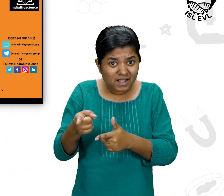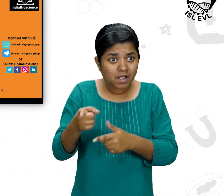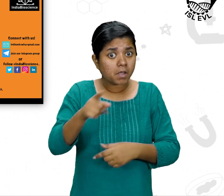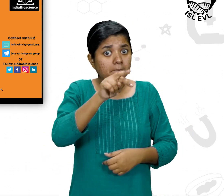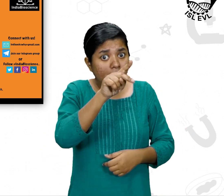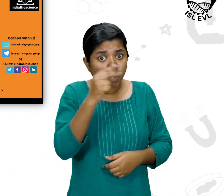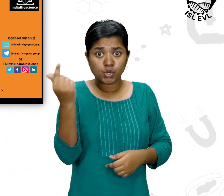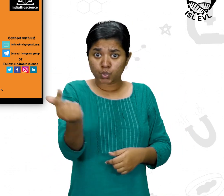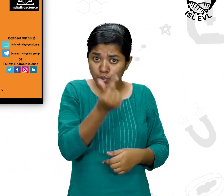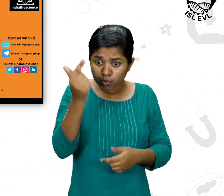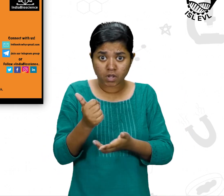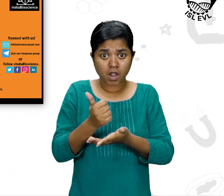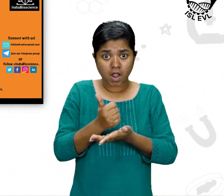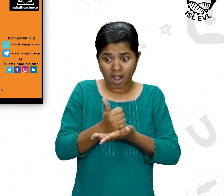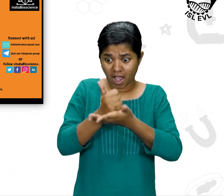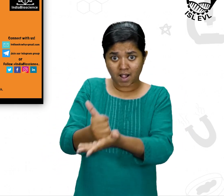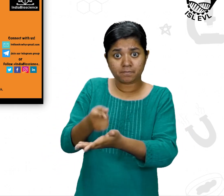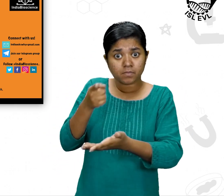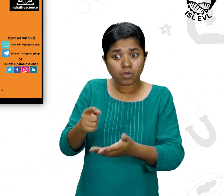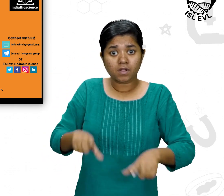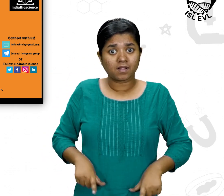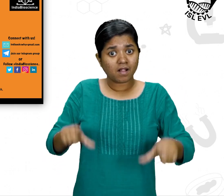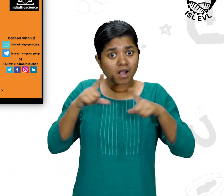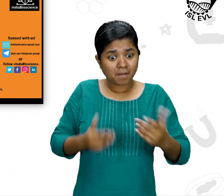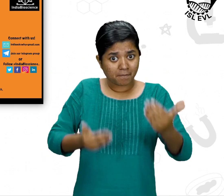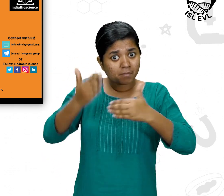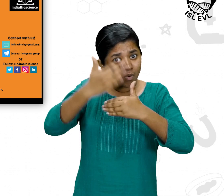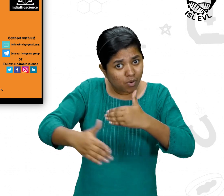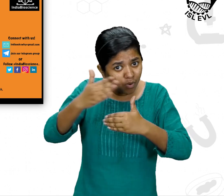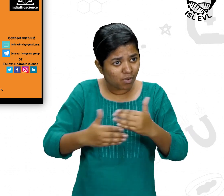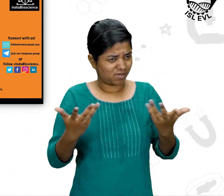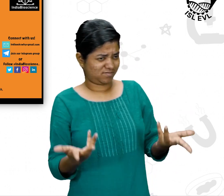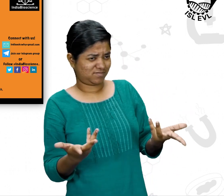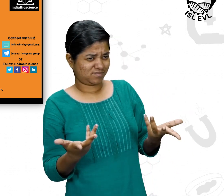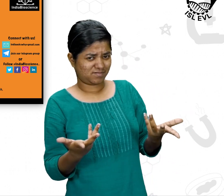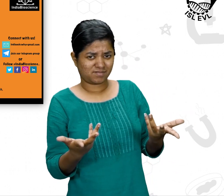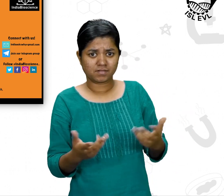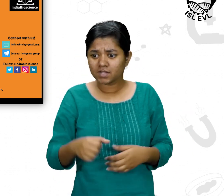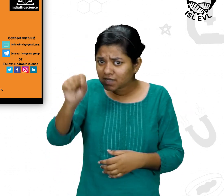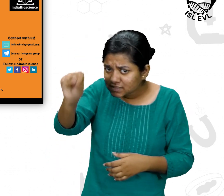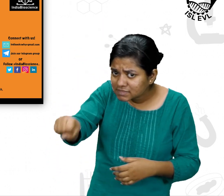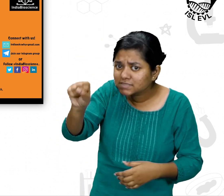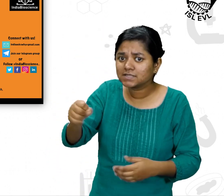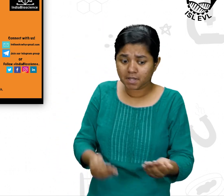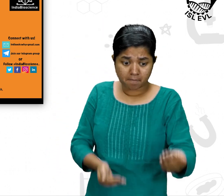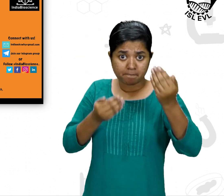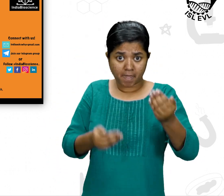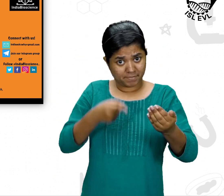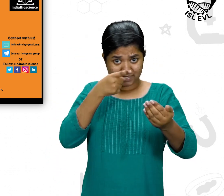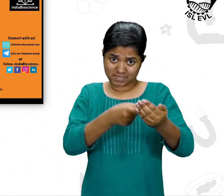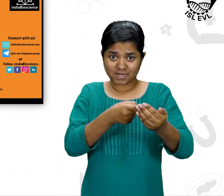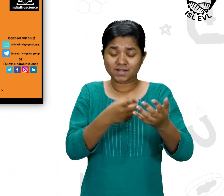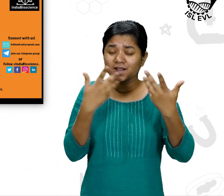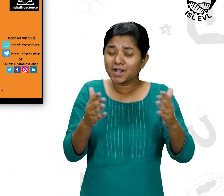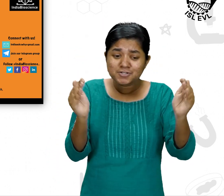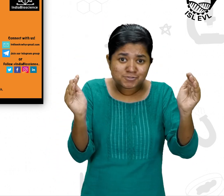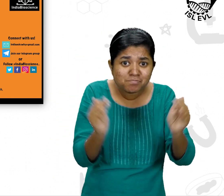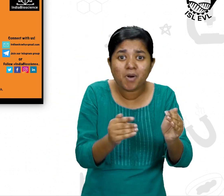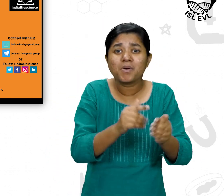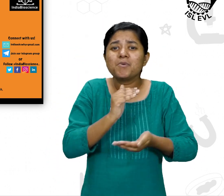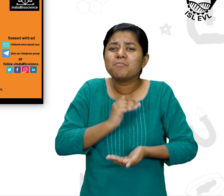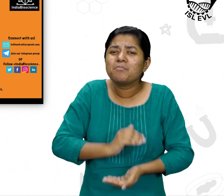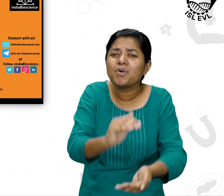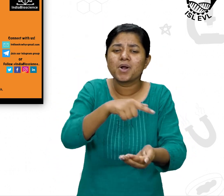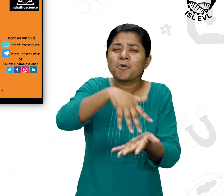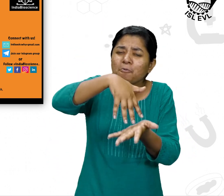are born, they are very fragile and very dependent on their caregivers, that is the adult. Imagine what would happen if a